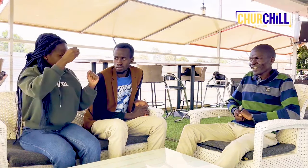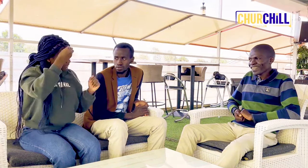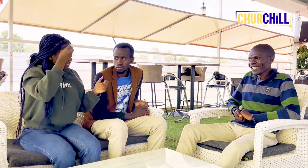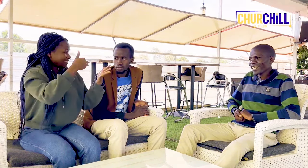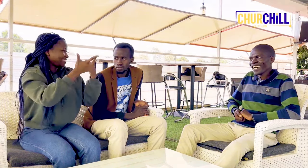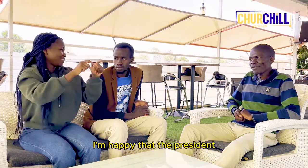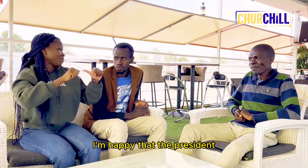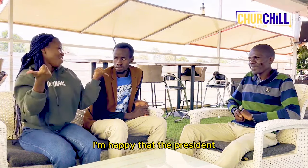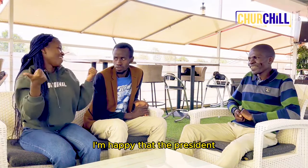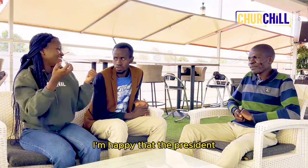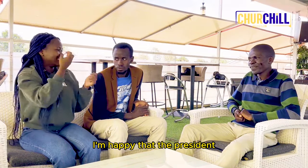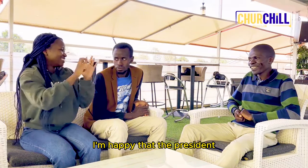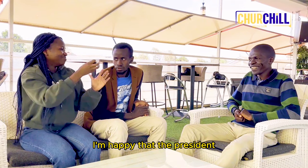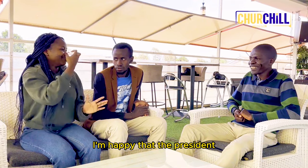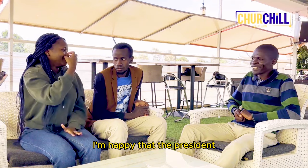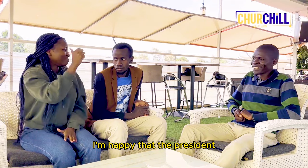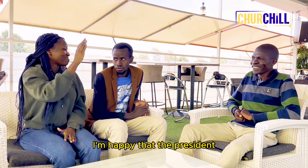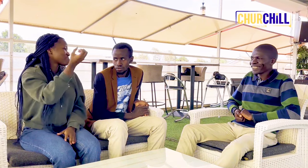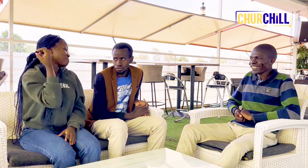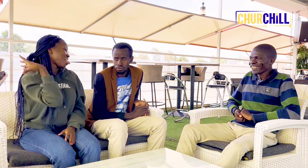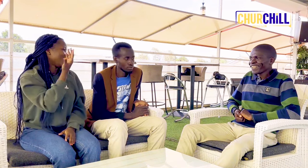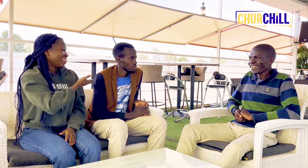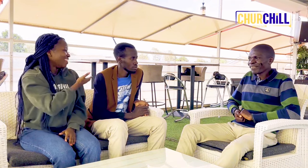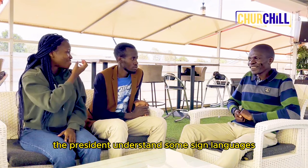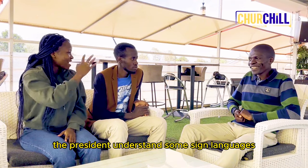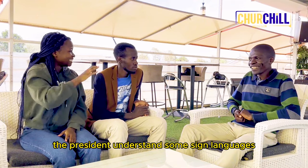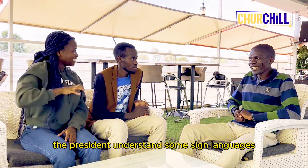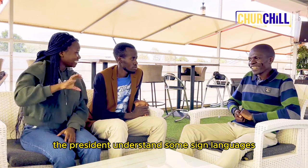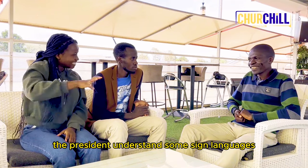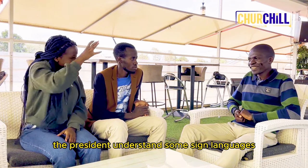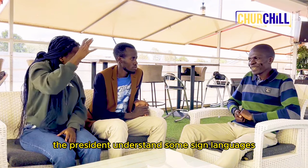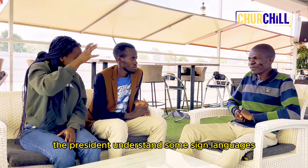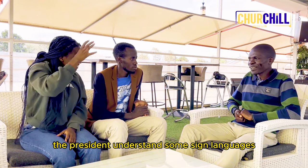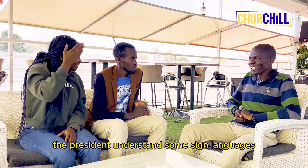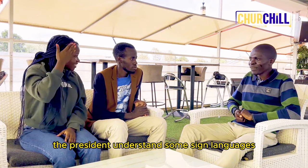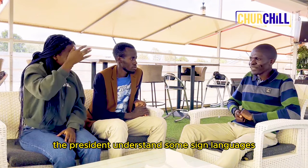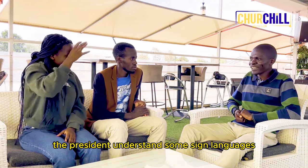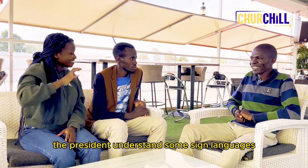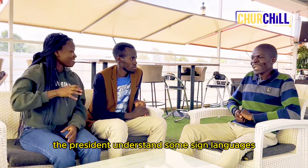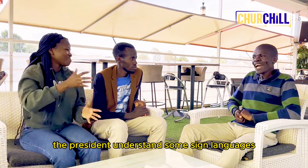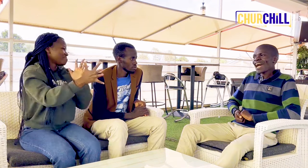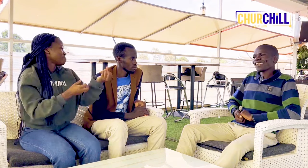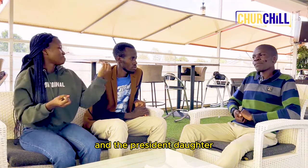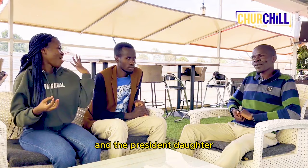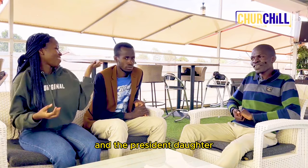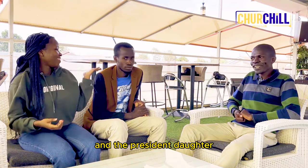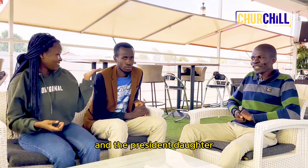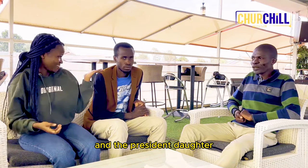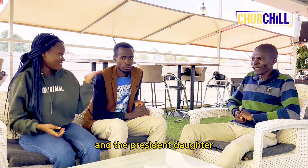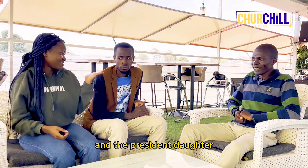Uh, I'm happy that the president, the president understands some sign languages. And the president's daughter,